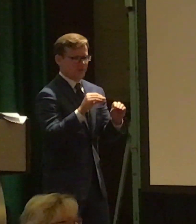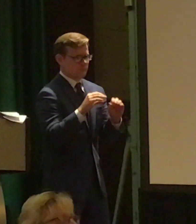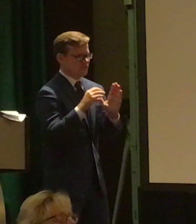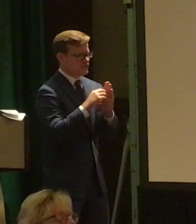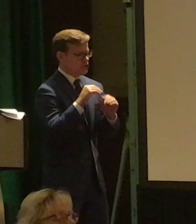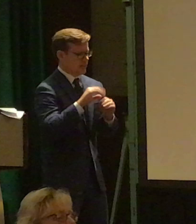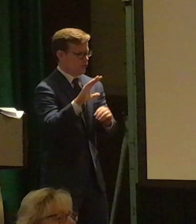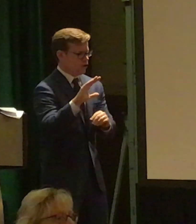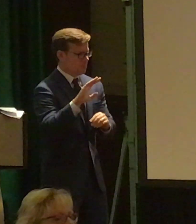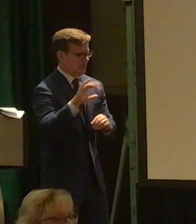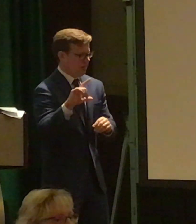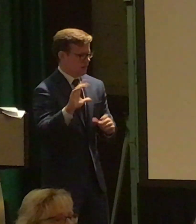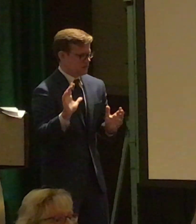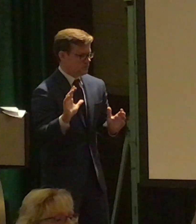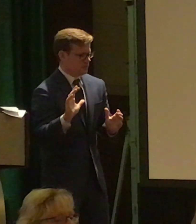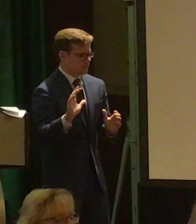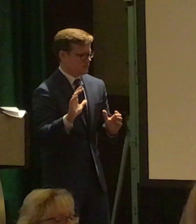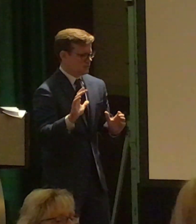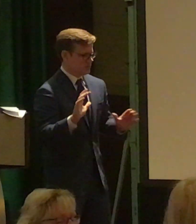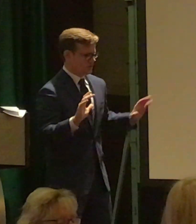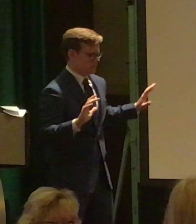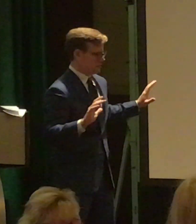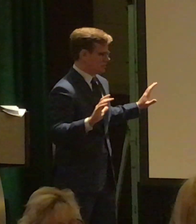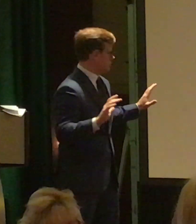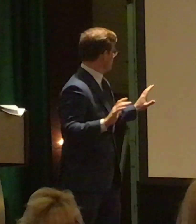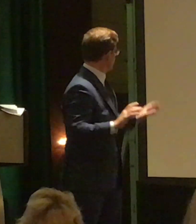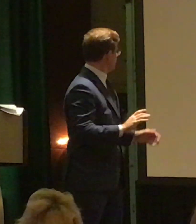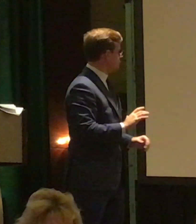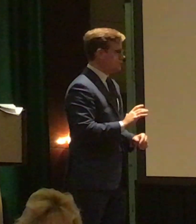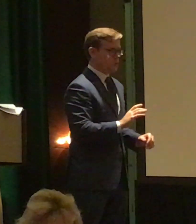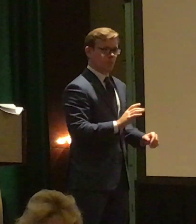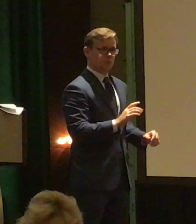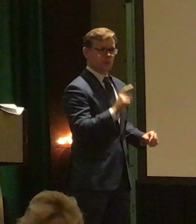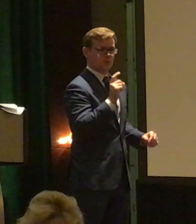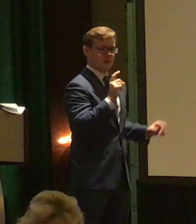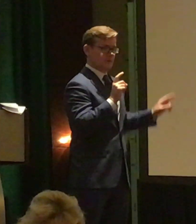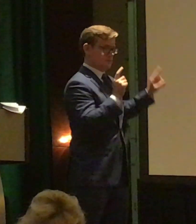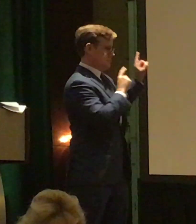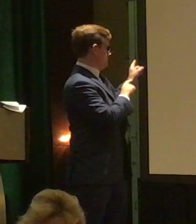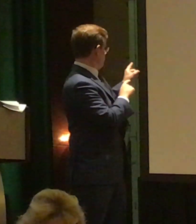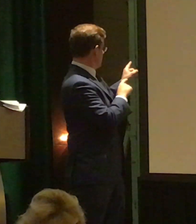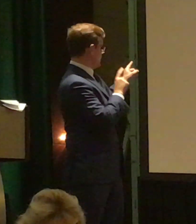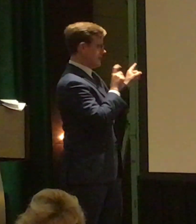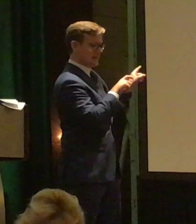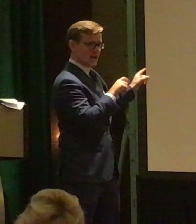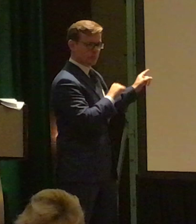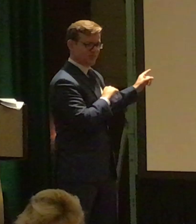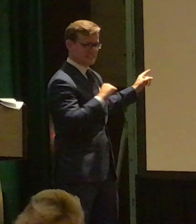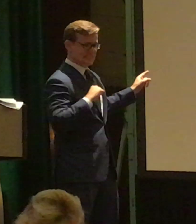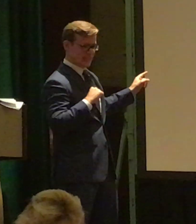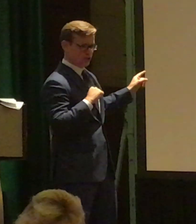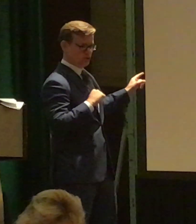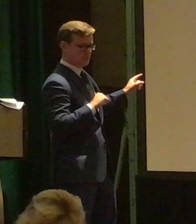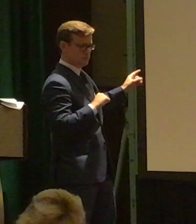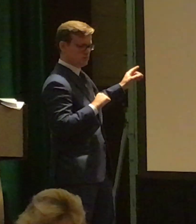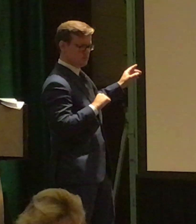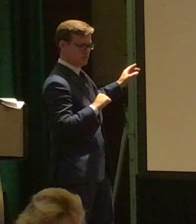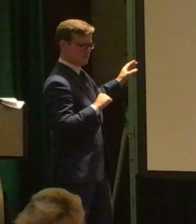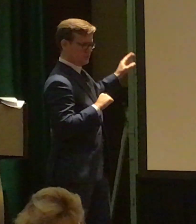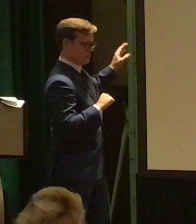2019. But I know that the House put this in their bill, and they didn't remove it.